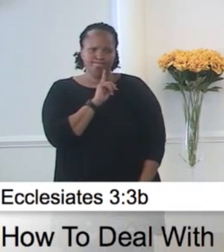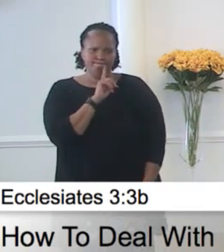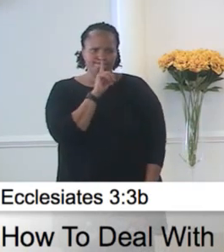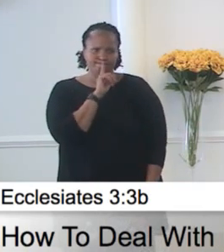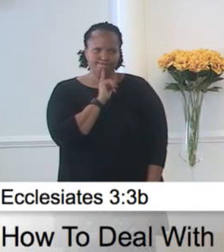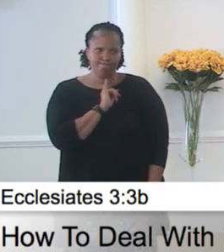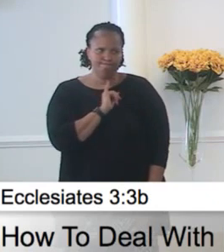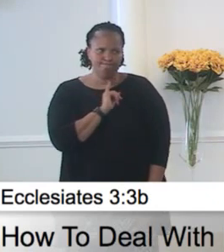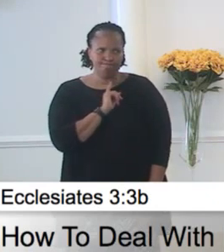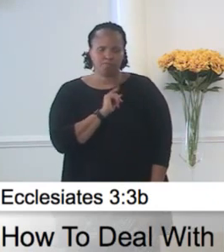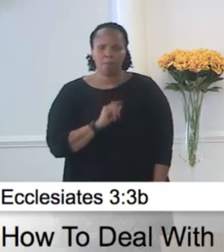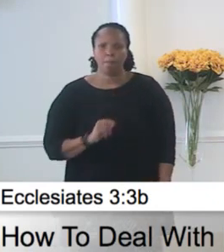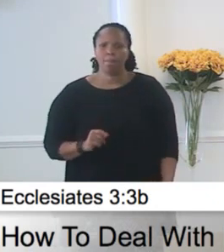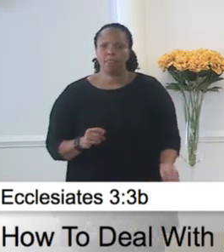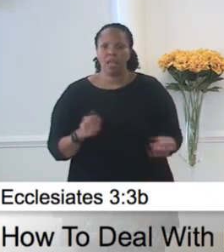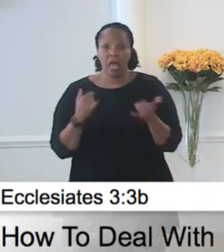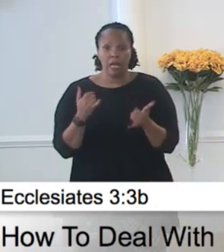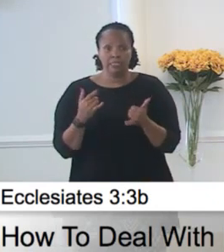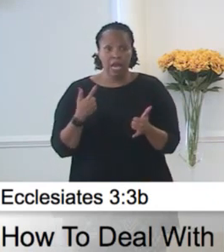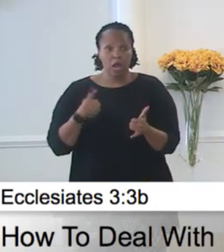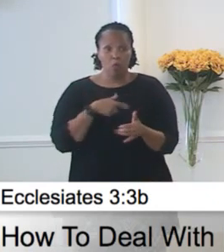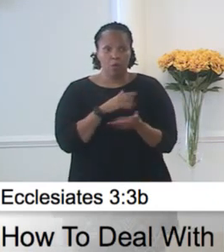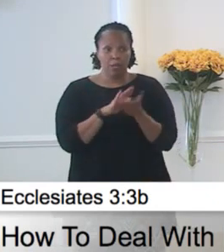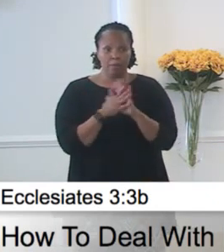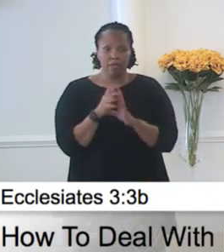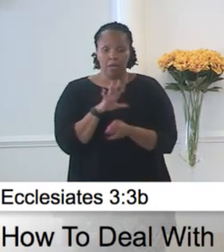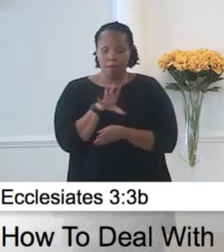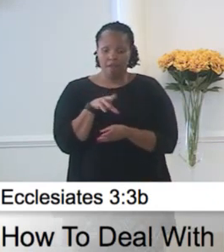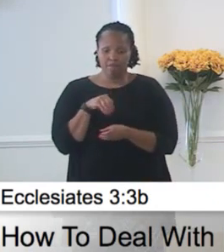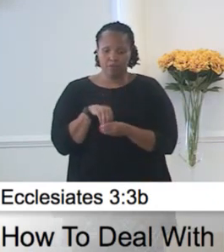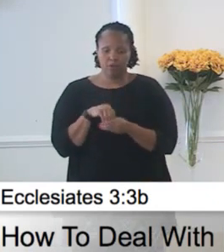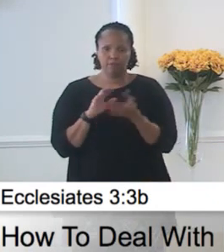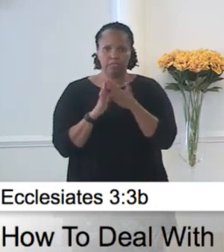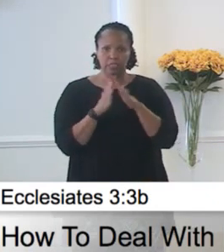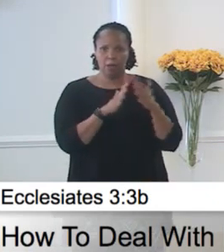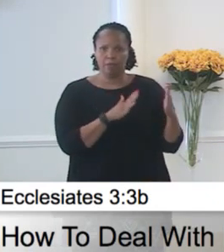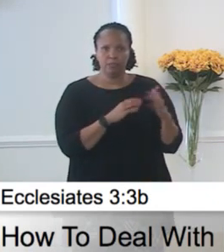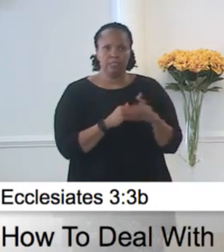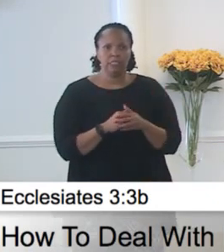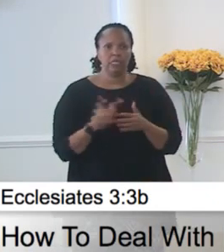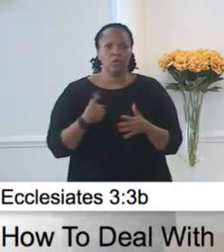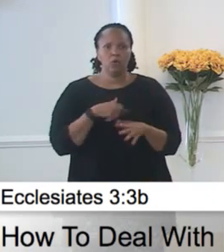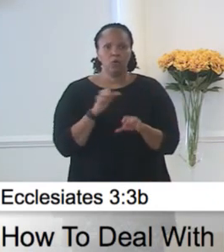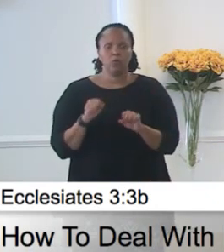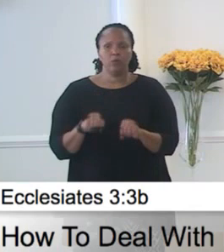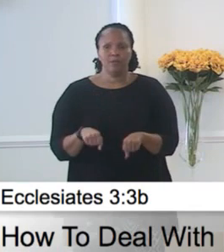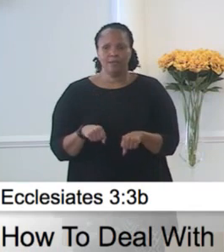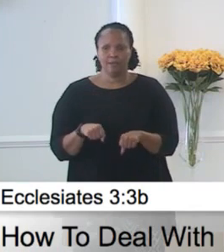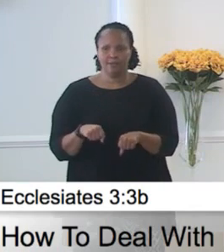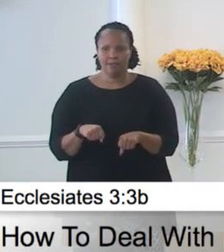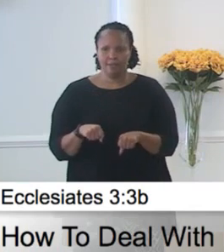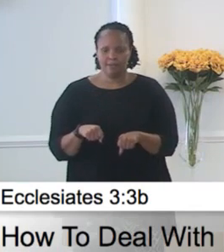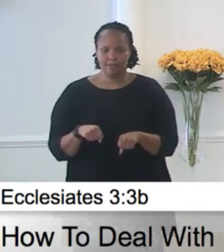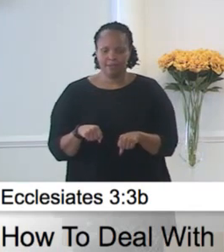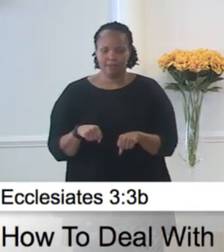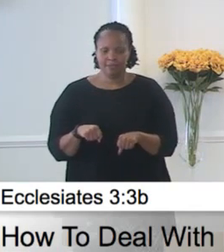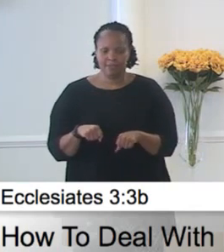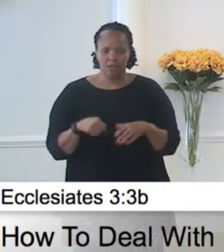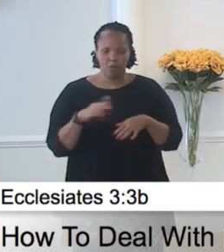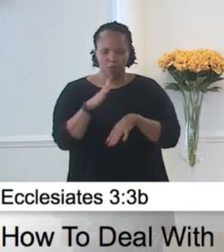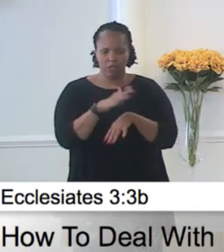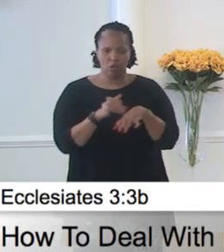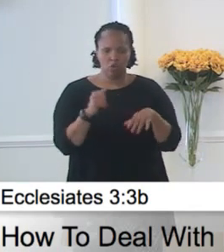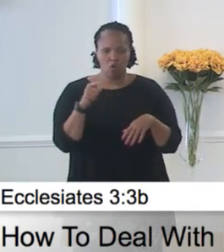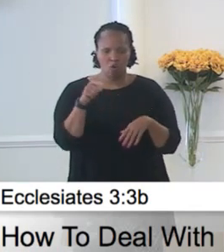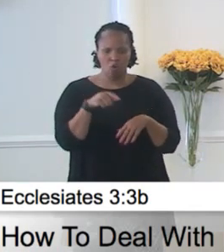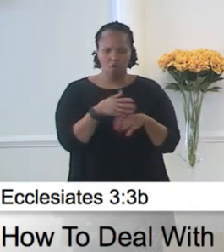And so now that we are involved in the community, we can call this the